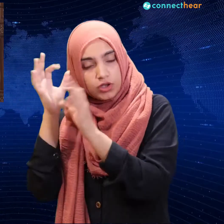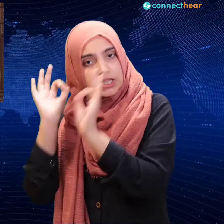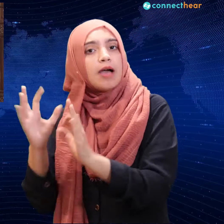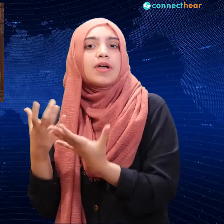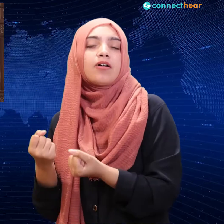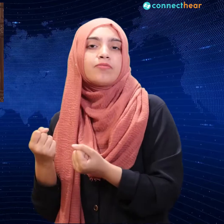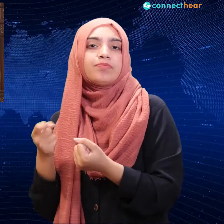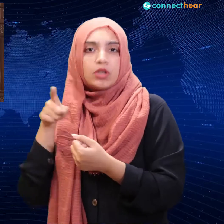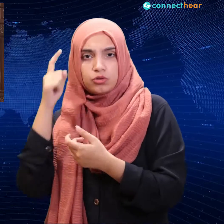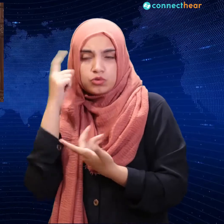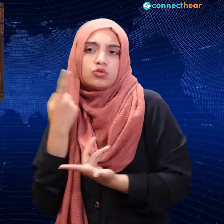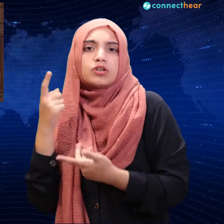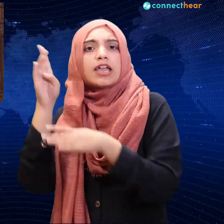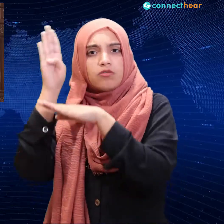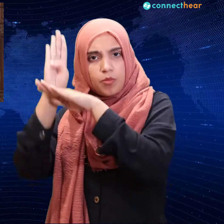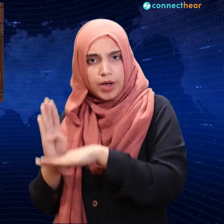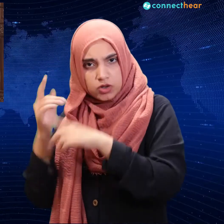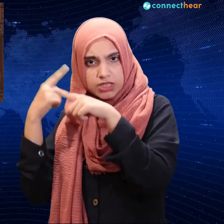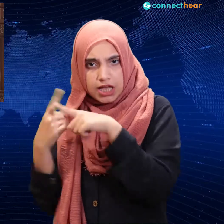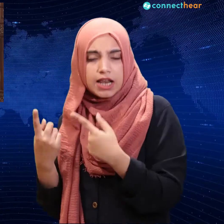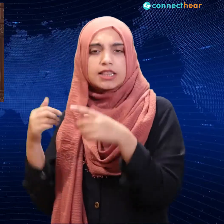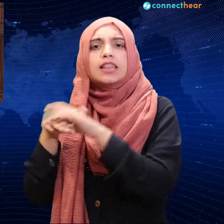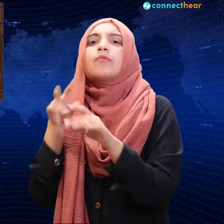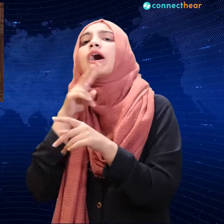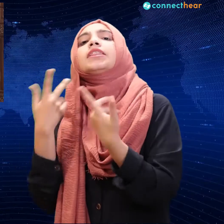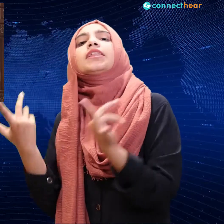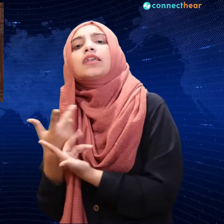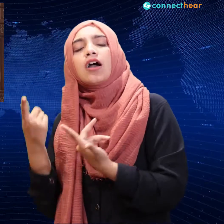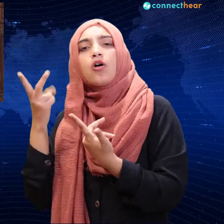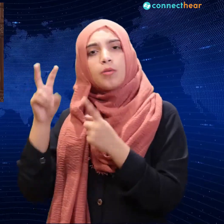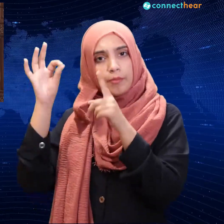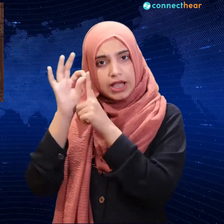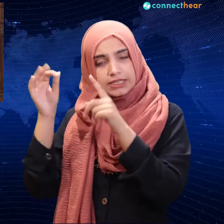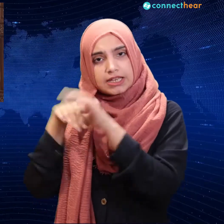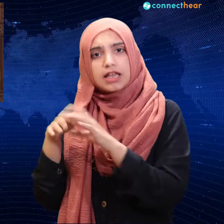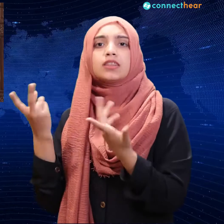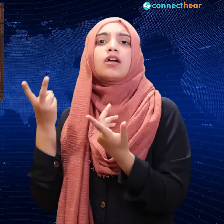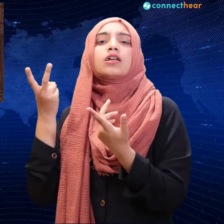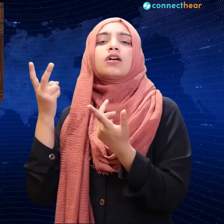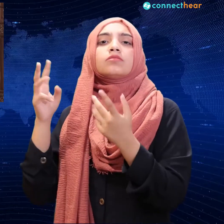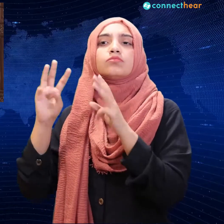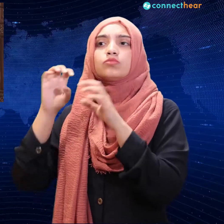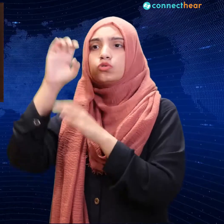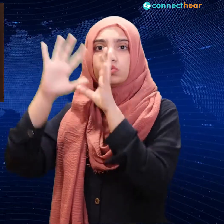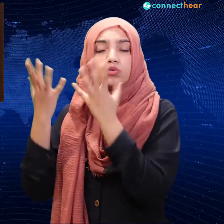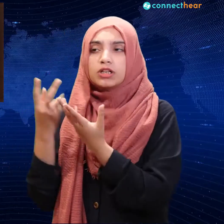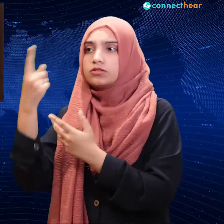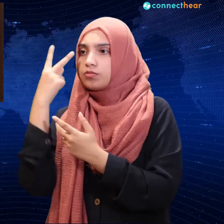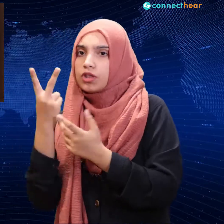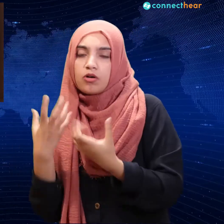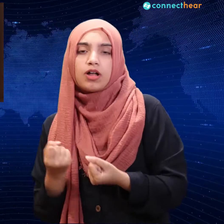it any wonder that there is a trust deficit between Pakistan and the West? And what are you going to do about it? Do you know, Becky,